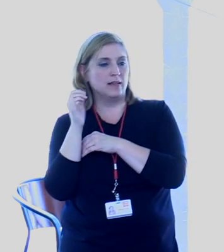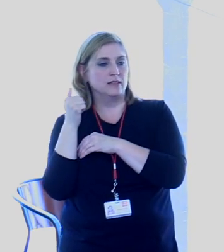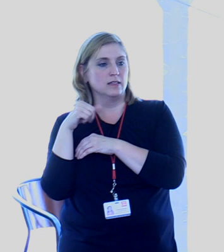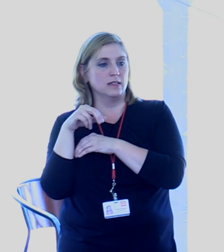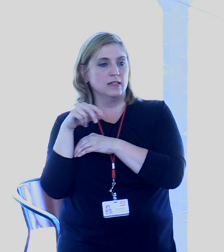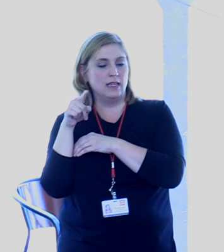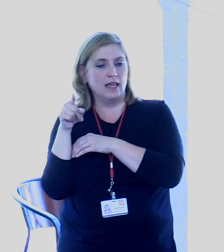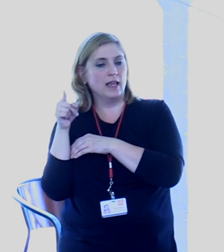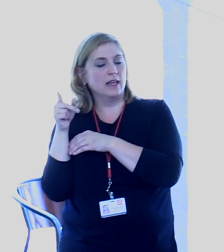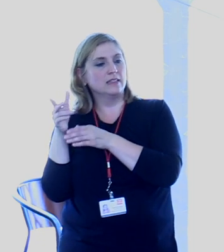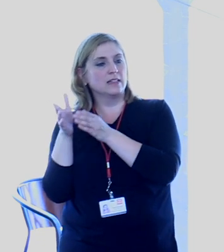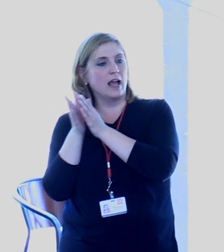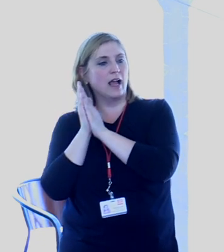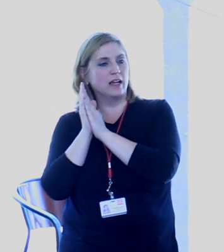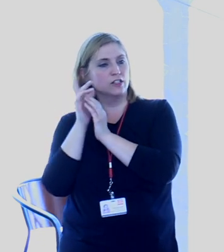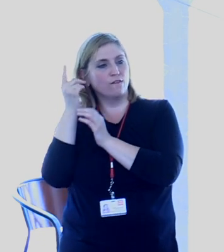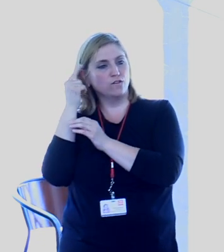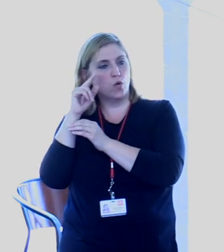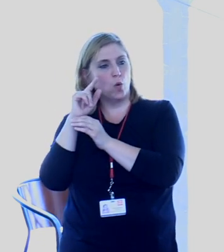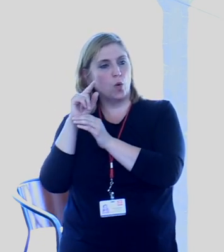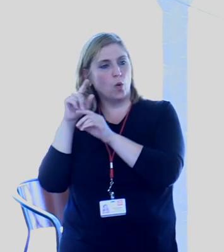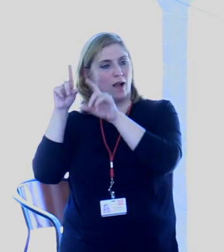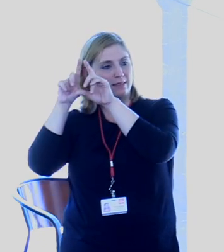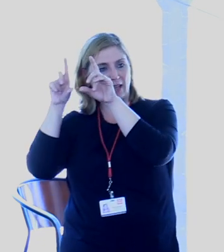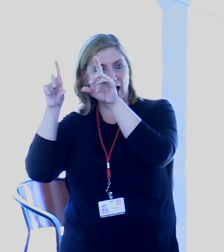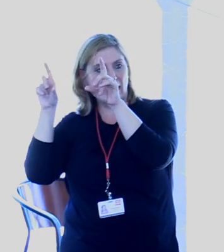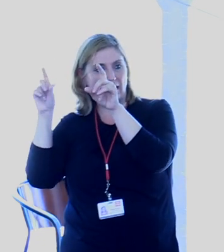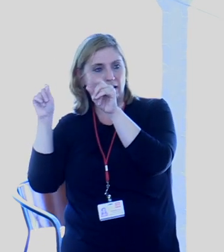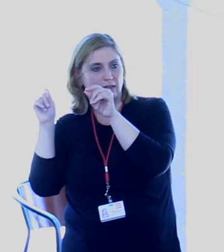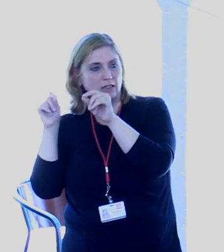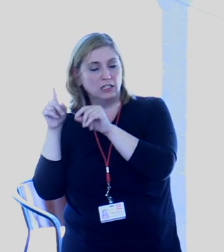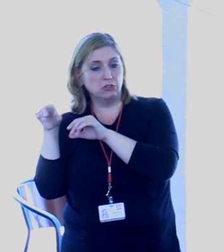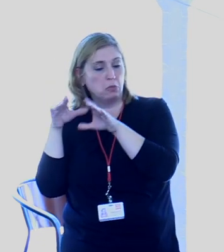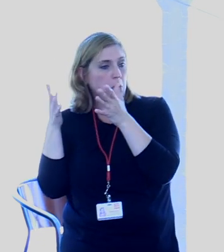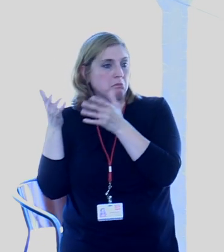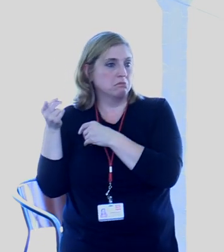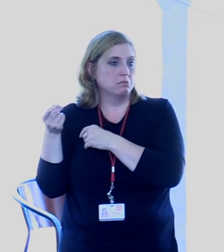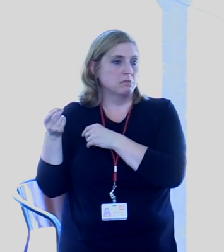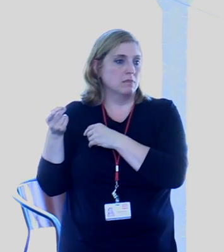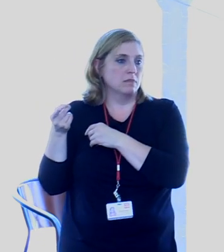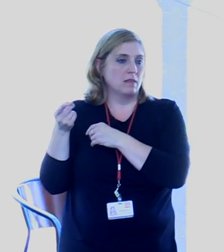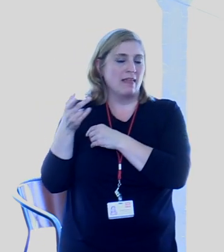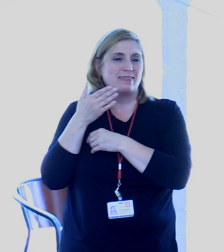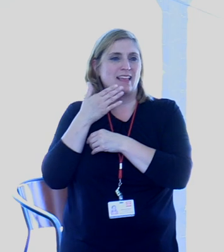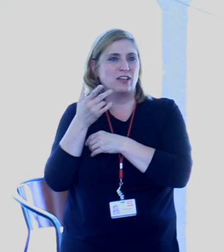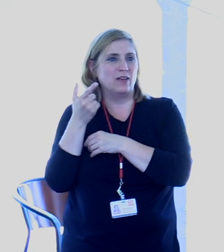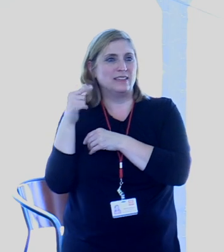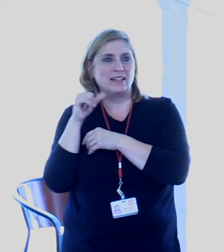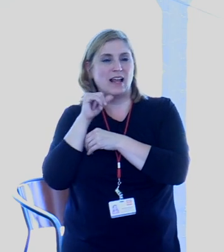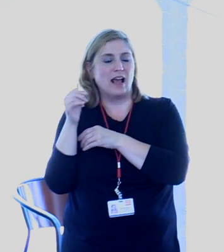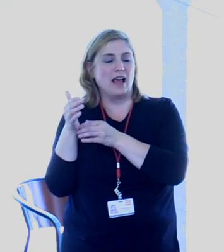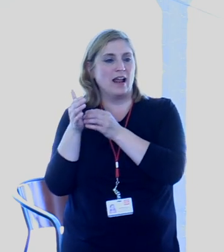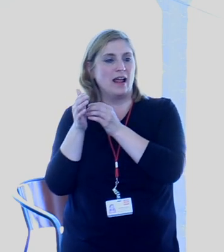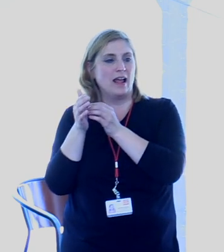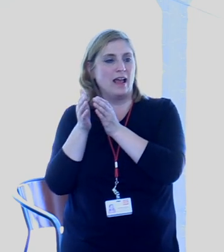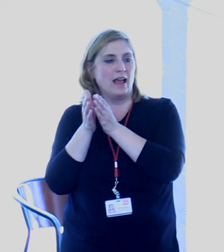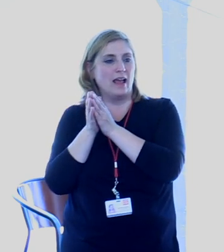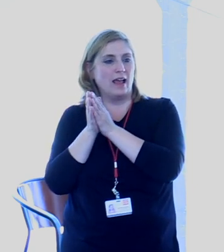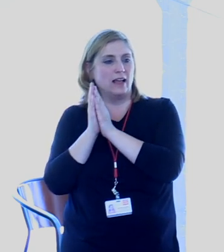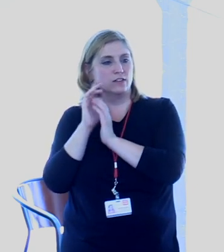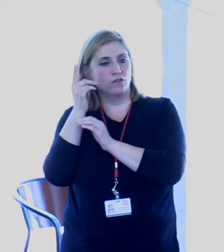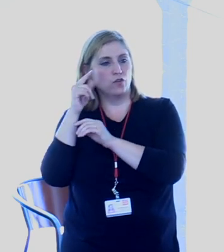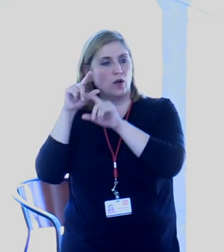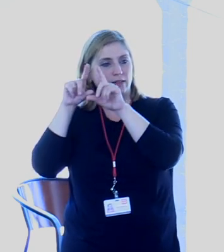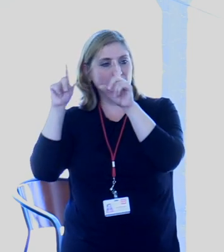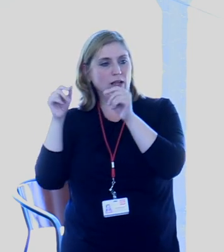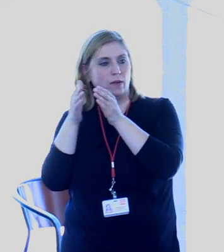is asked to ask for a sign, okay, what does he do? Well, thank goodness he doesn't ask for a sign, because if he did, he